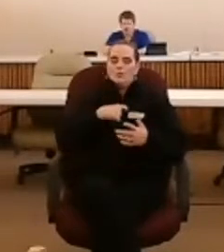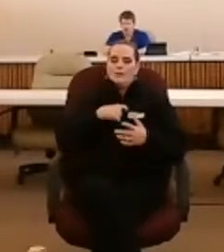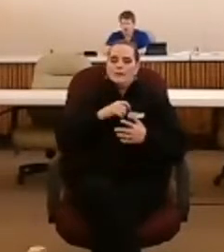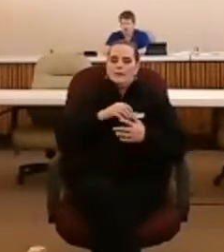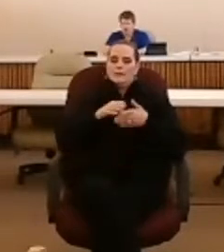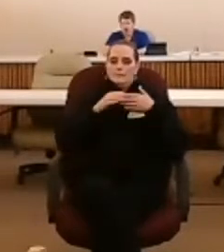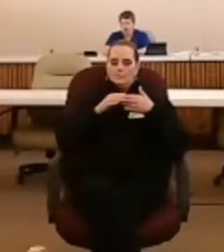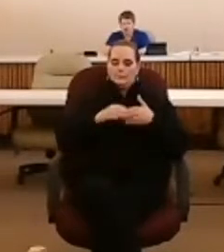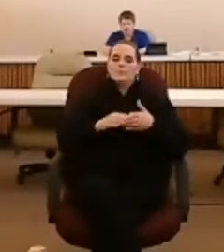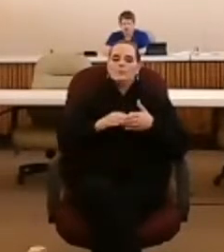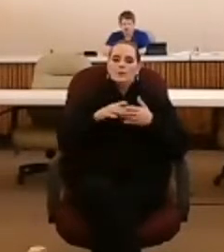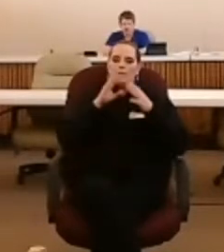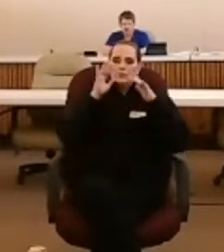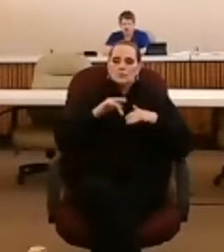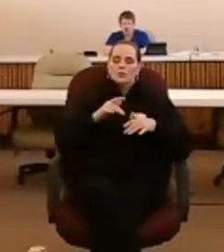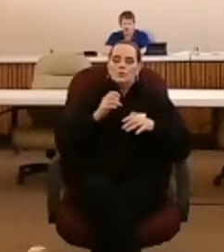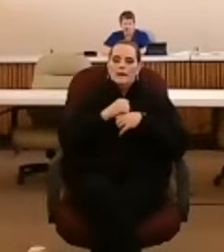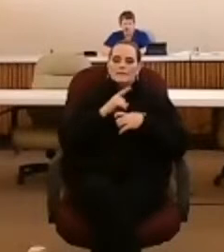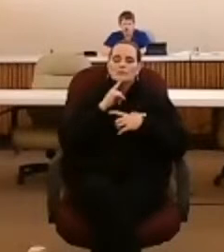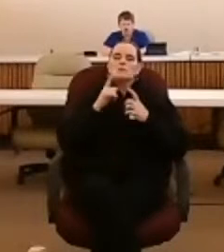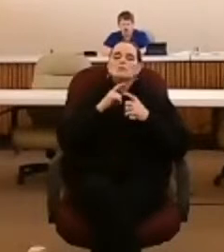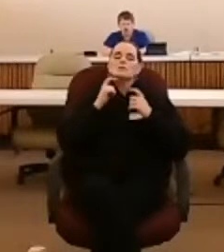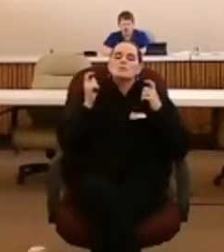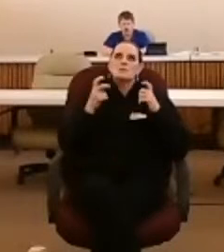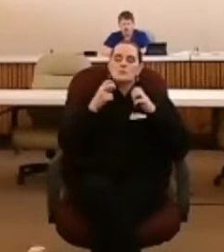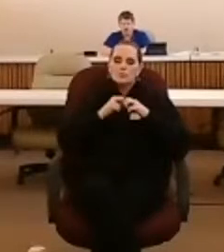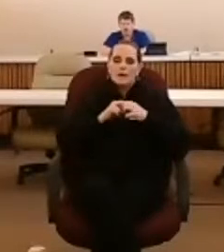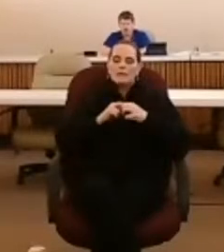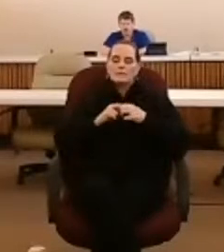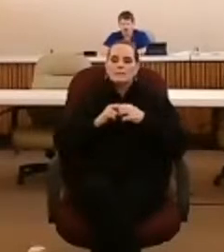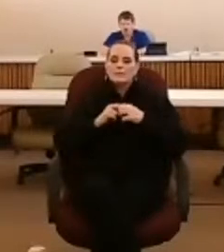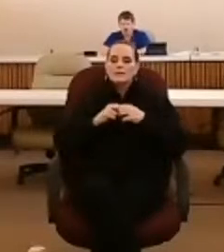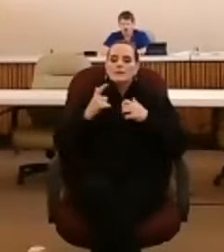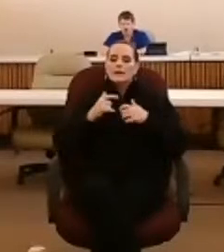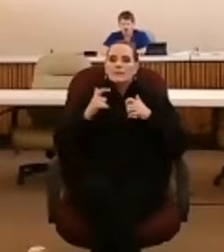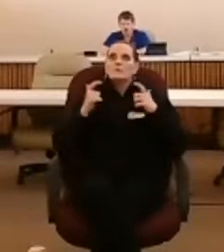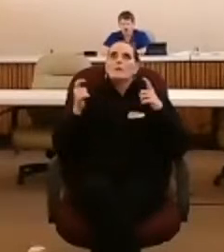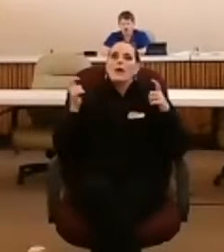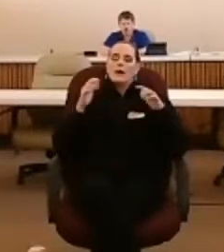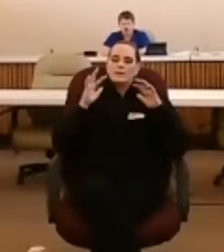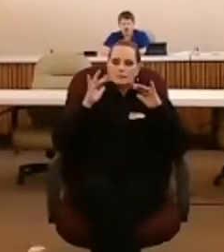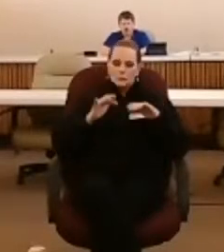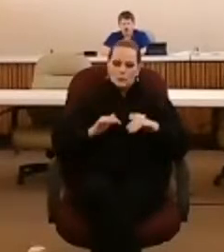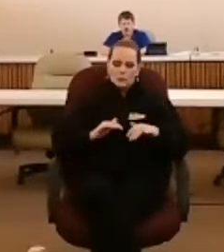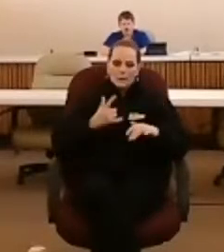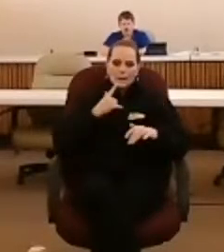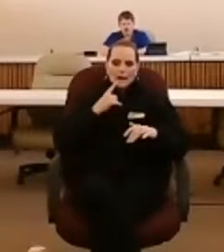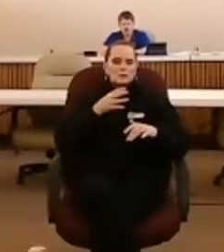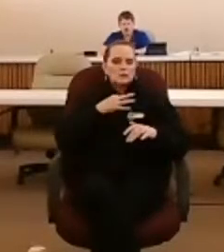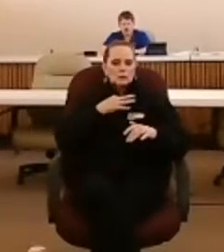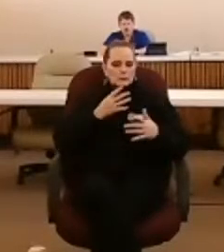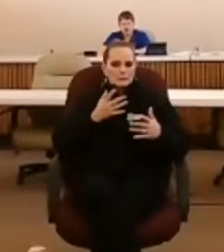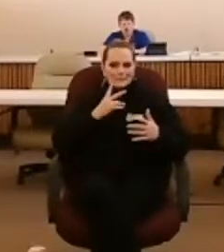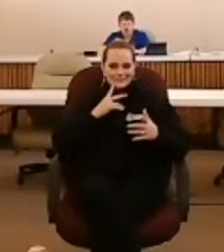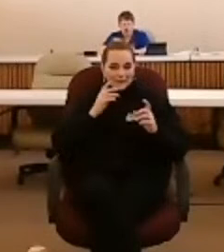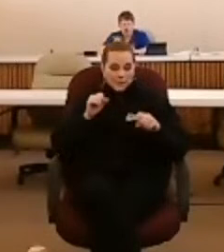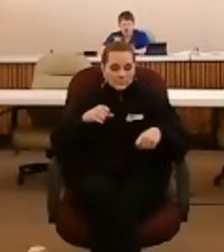real problem for, if there is heavy snow. I'm just wondering if that's